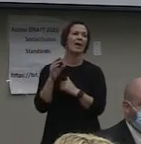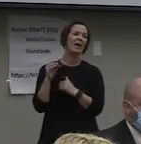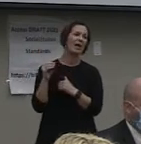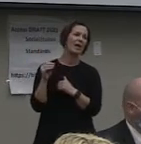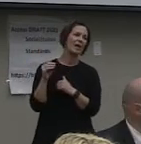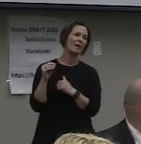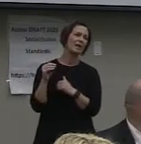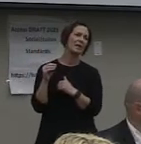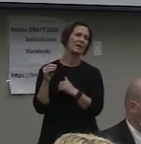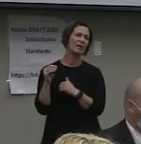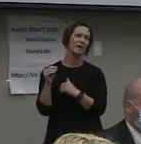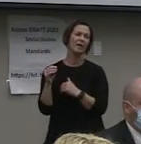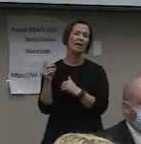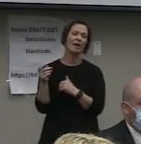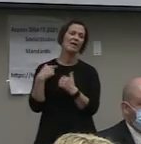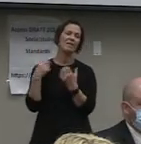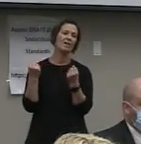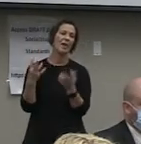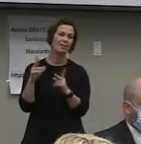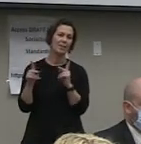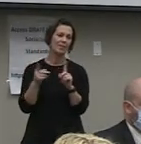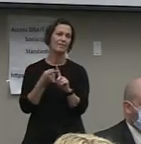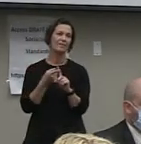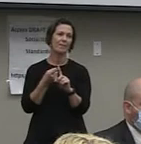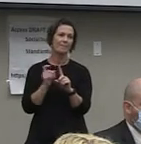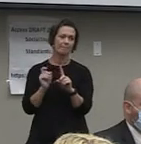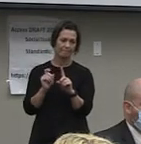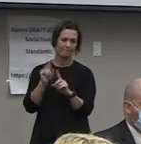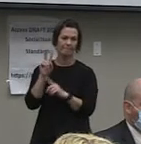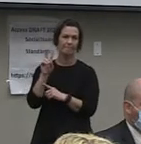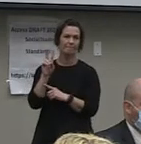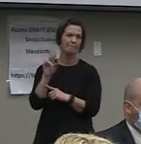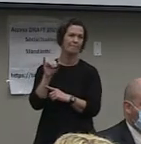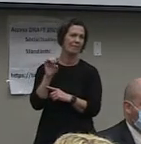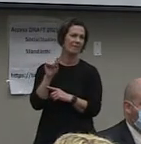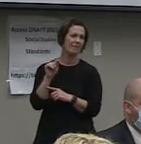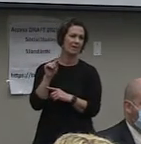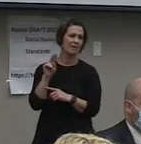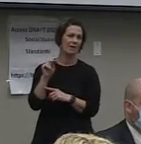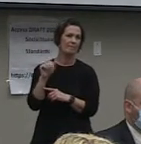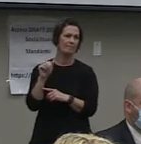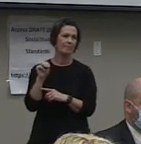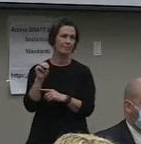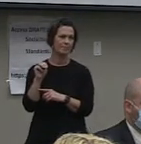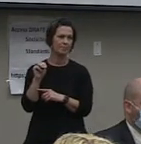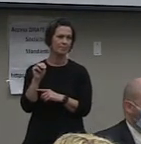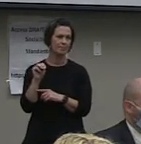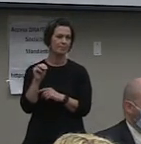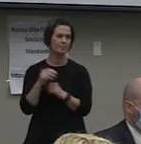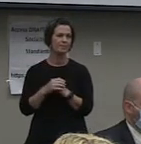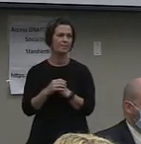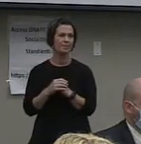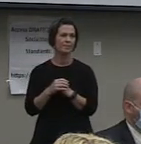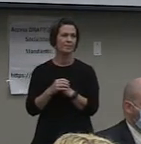from Vietnam. There are very large numbers of Vietnamese here. Everybody tends to think that their group suffered the